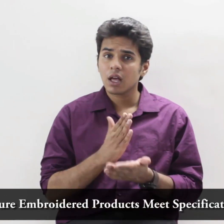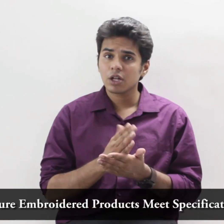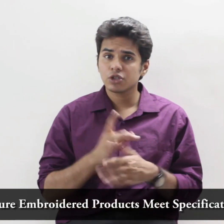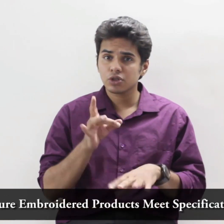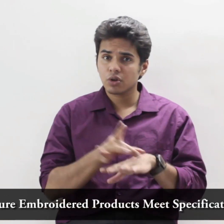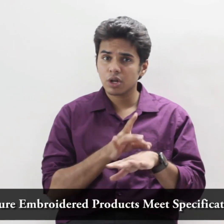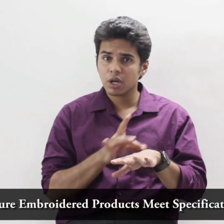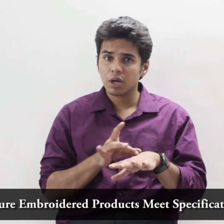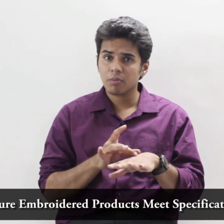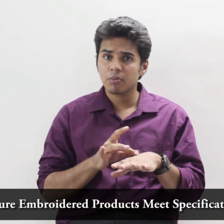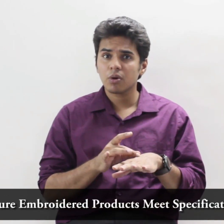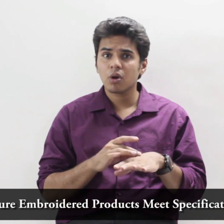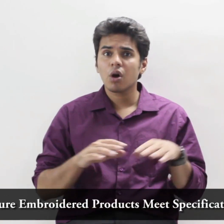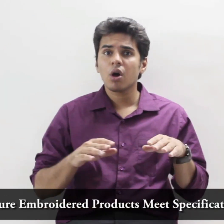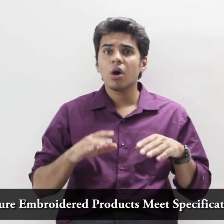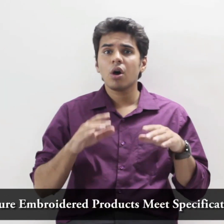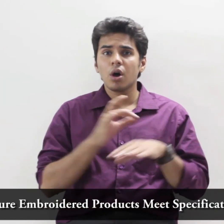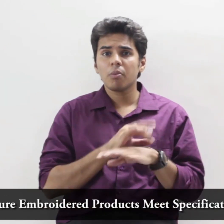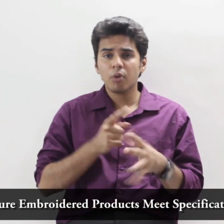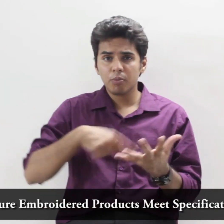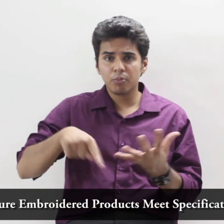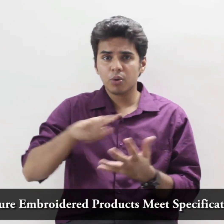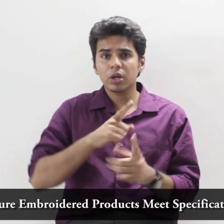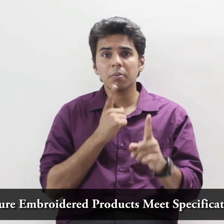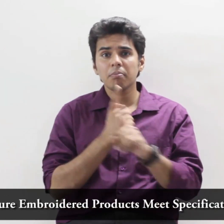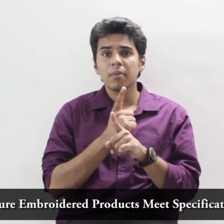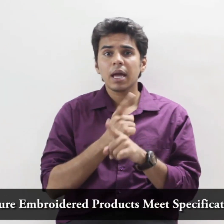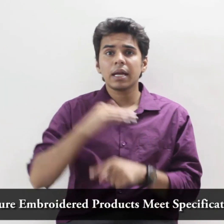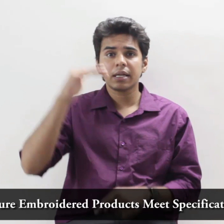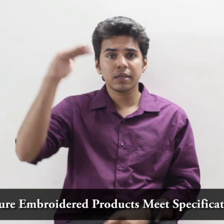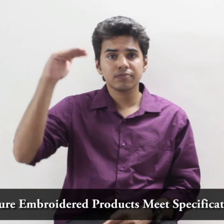Ensure embroidered products meet specification.